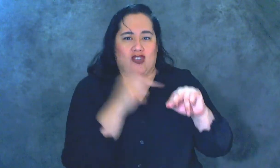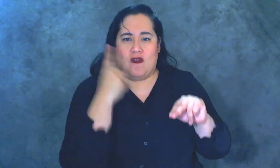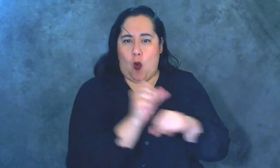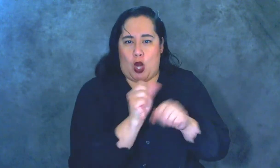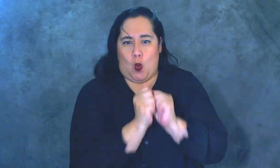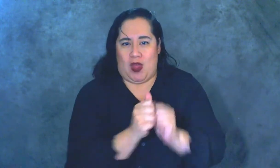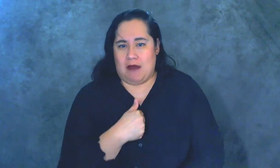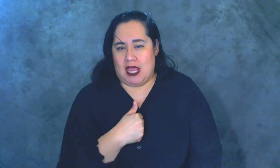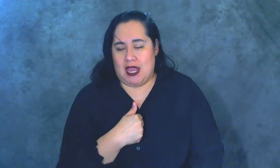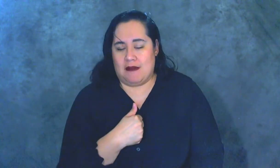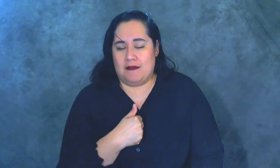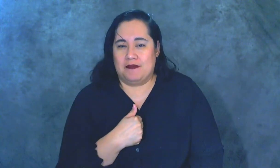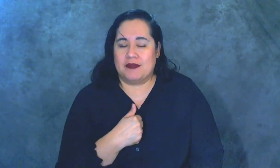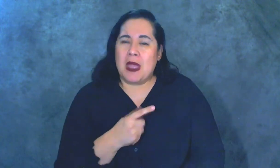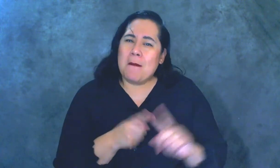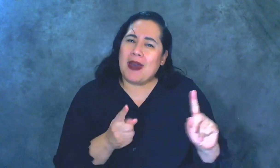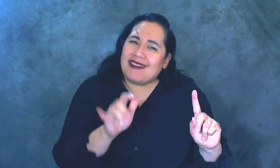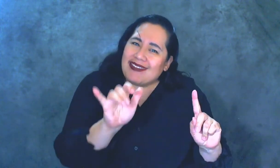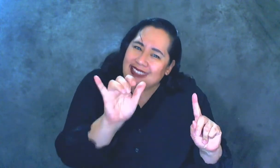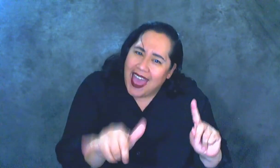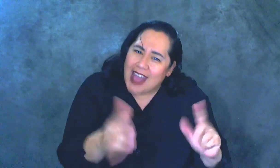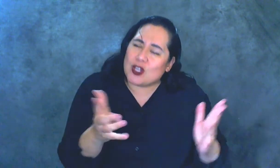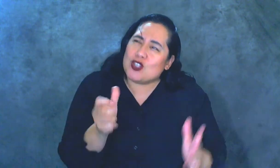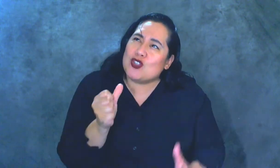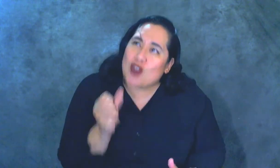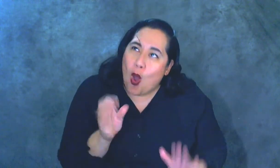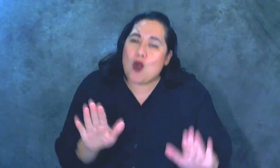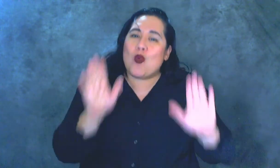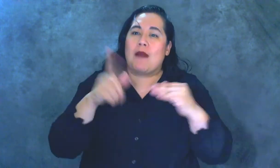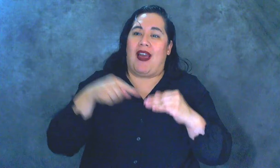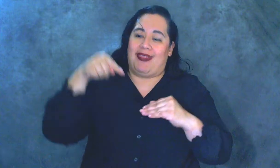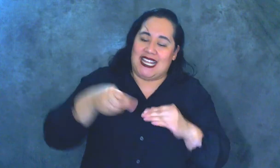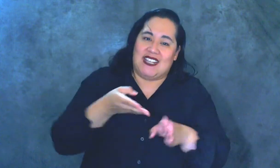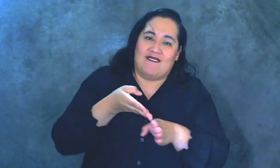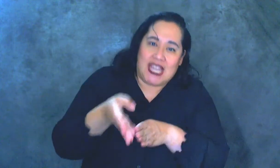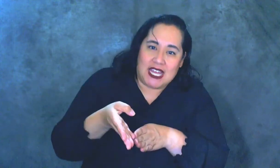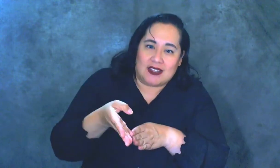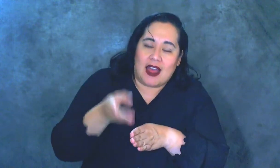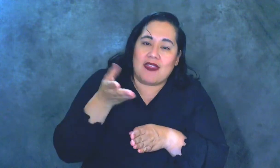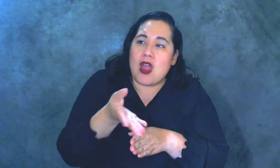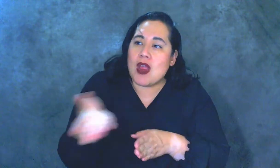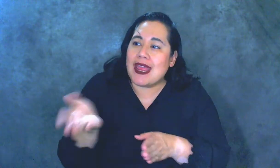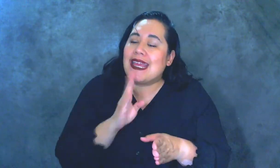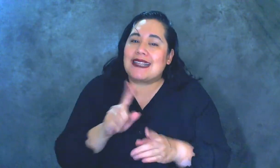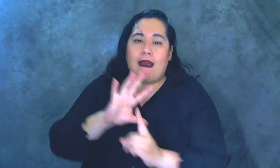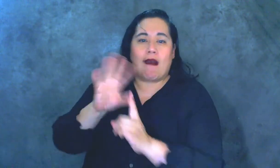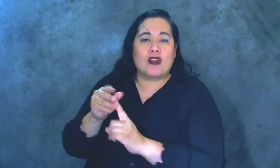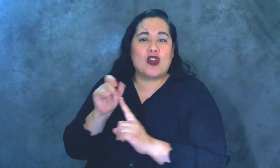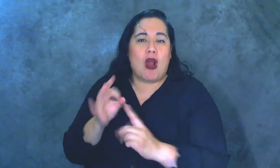me. But that is what is so great about this field. There is a culture of giving back.